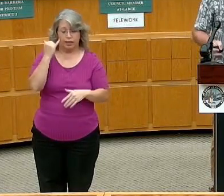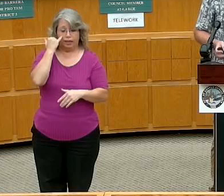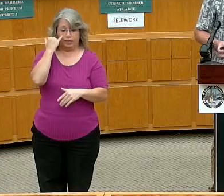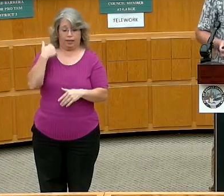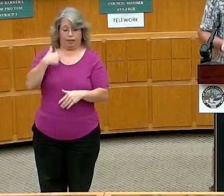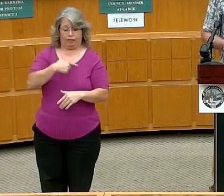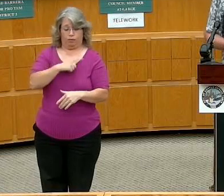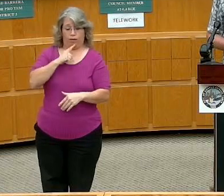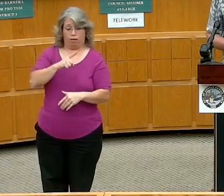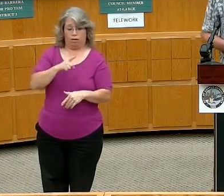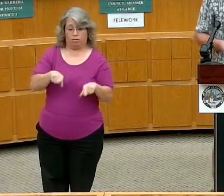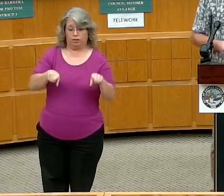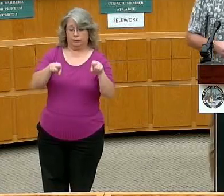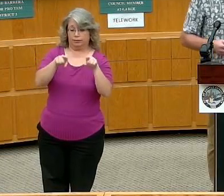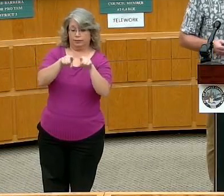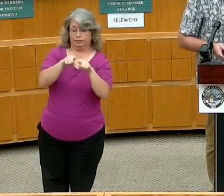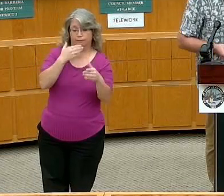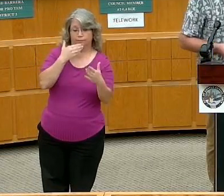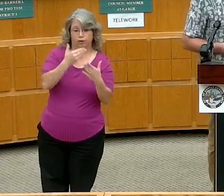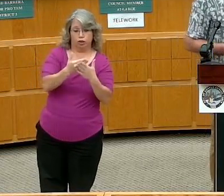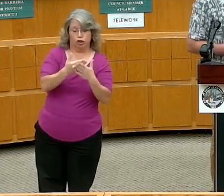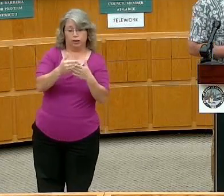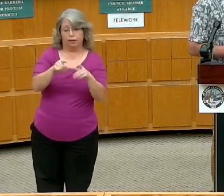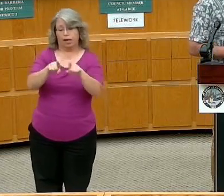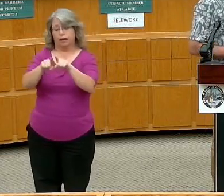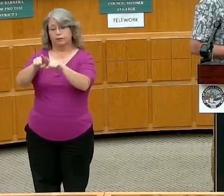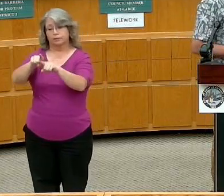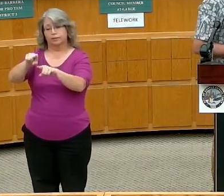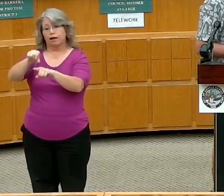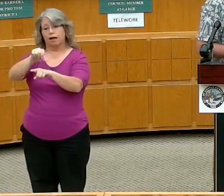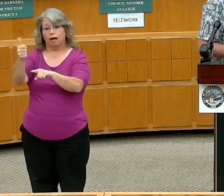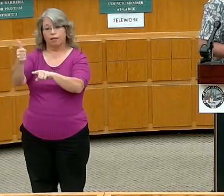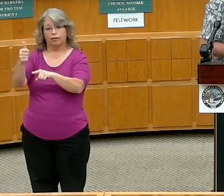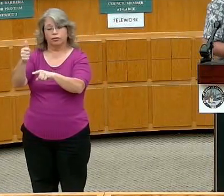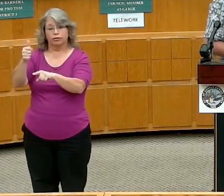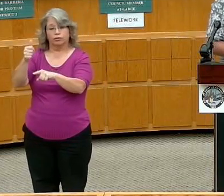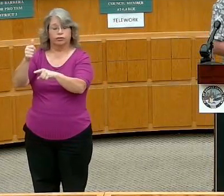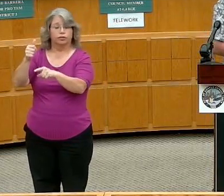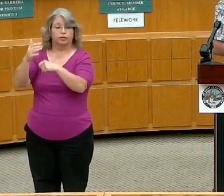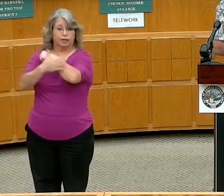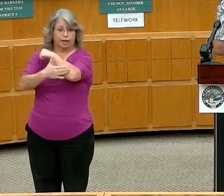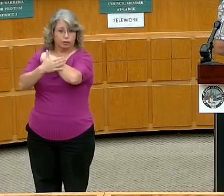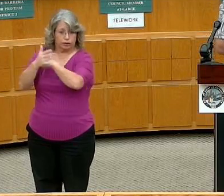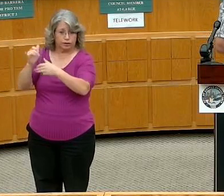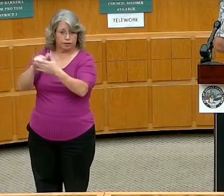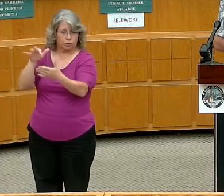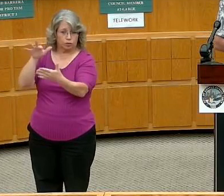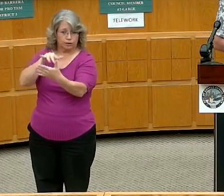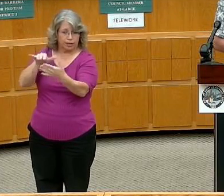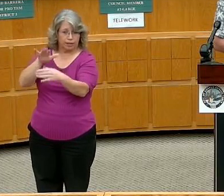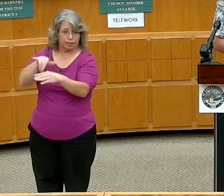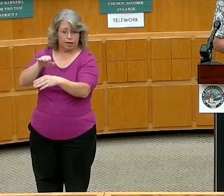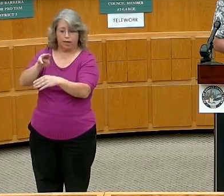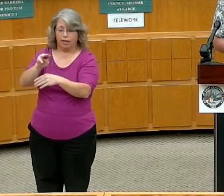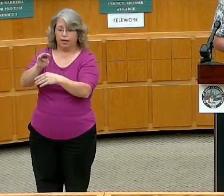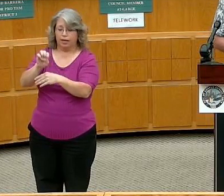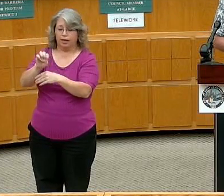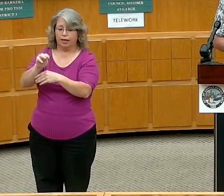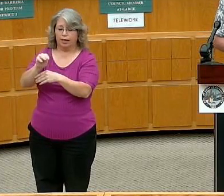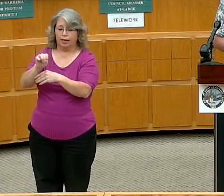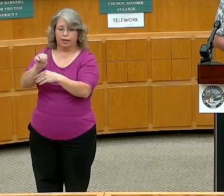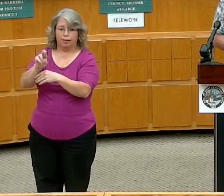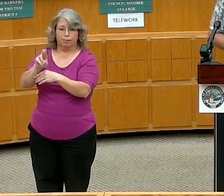by the Imperial College in their report 13. We took a conservative plan for the worst approach. We